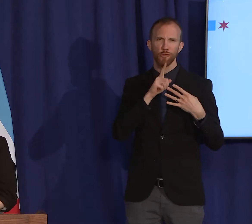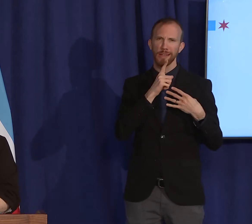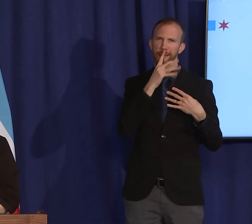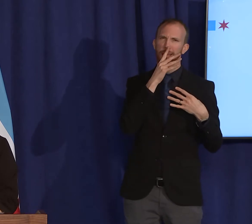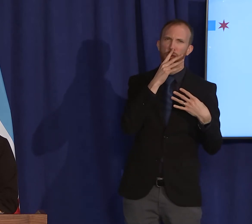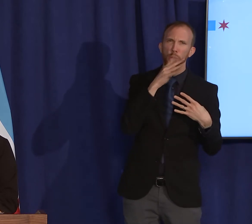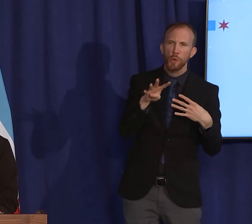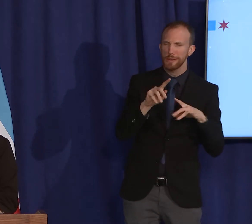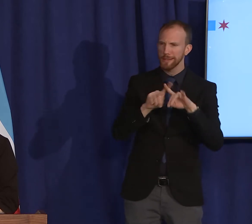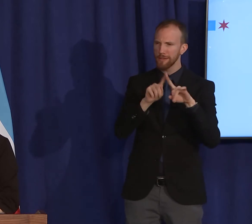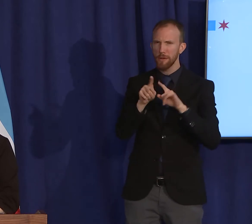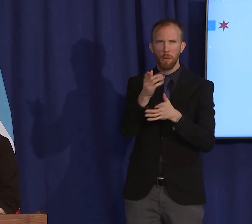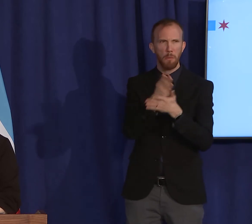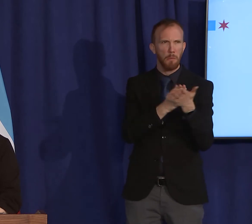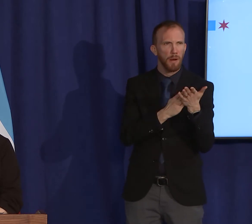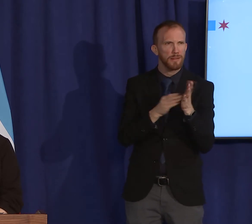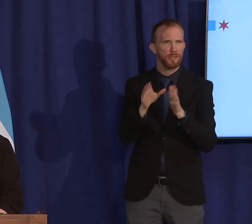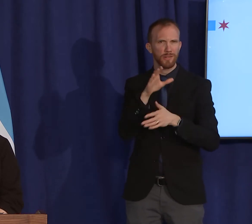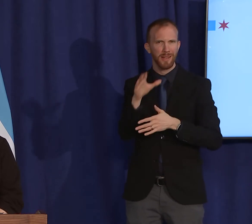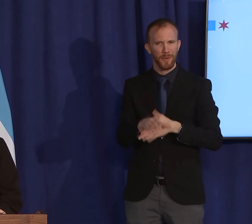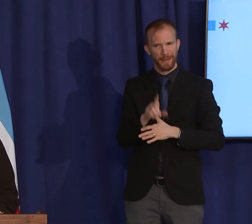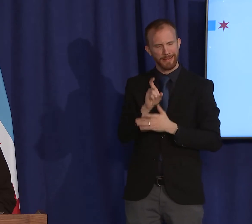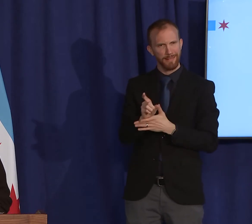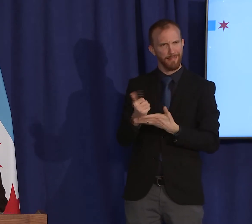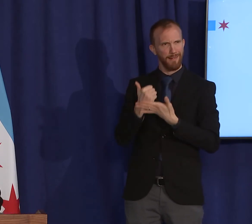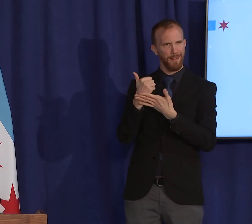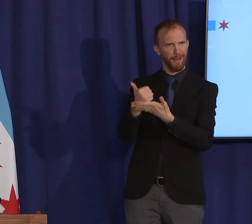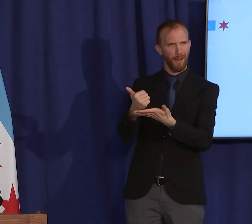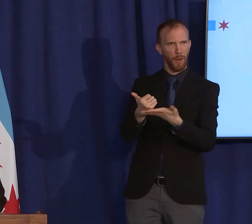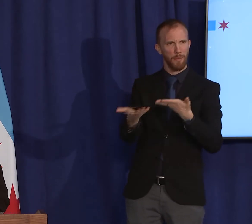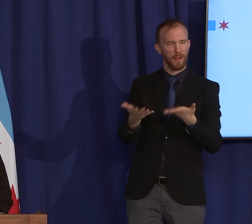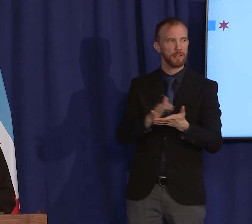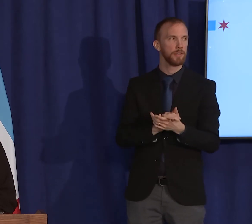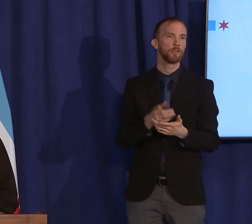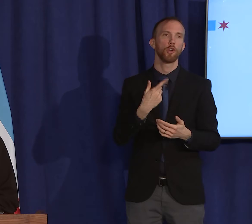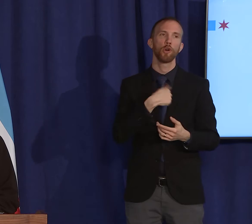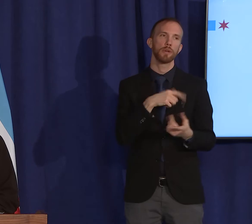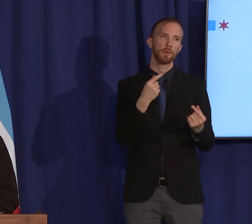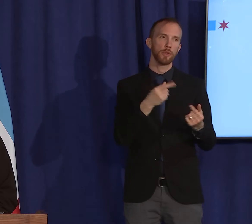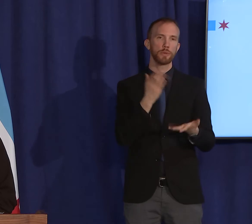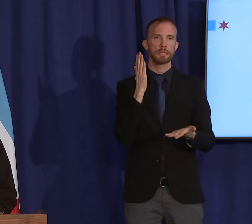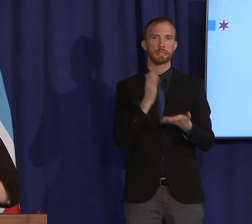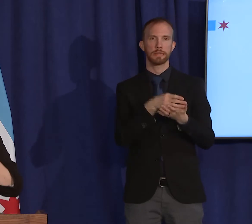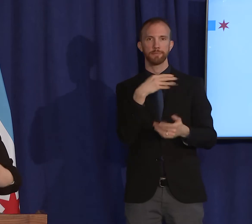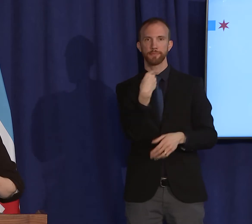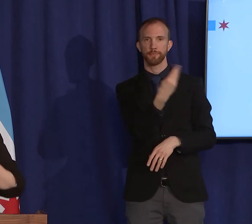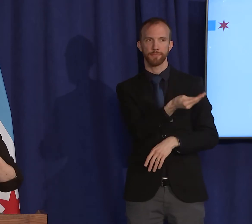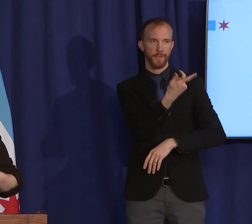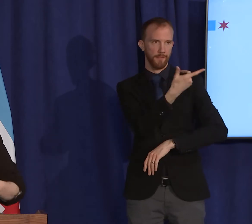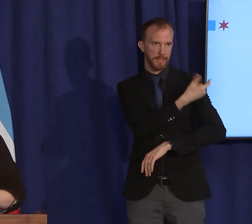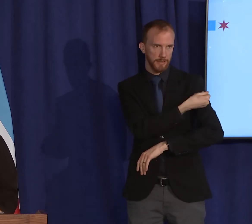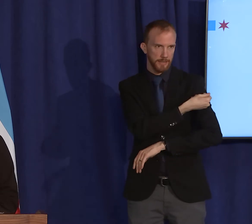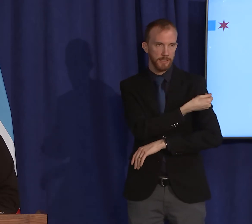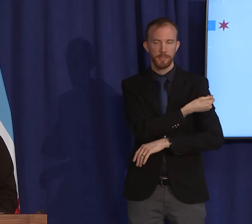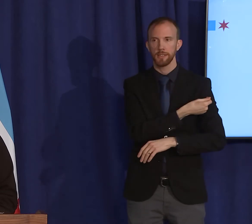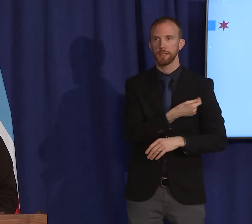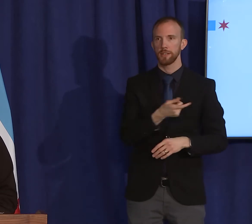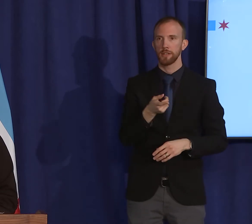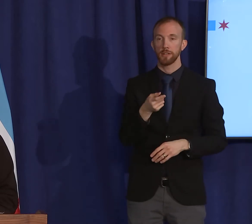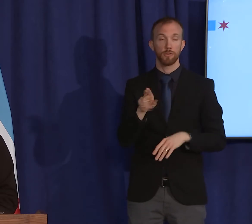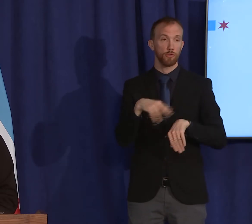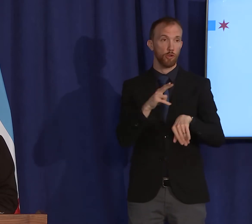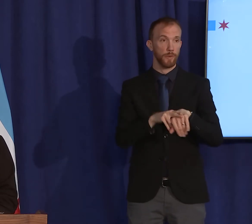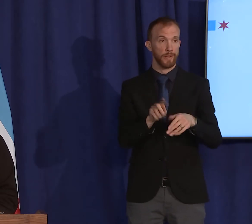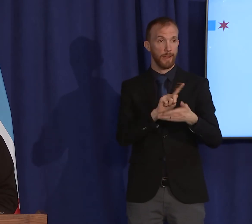Chicago that they serve. And so in that context, we stopped providing first doses of vaccine. We allocate vaccine on a weekly